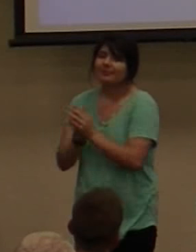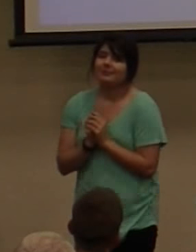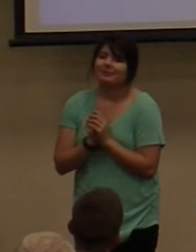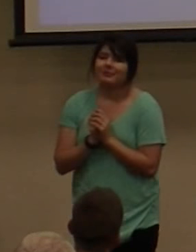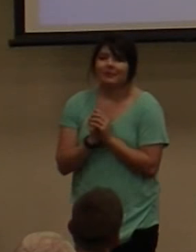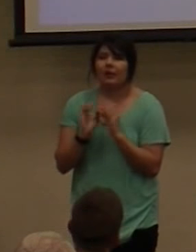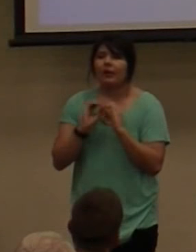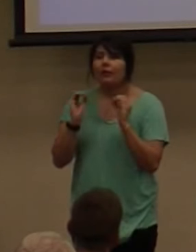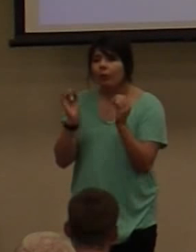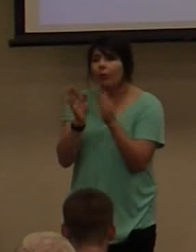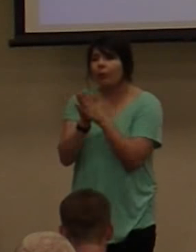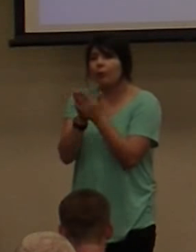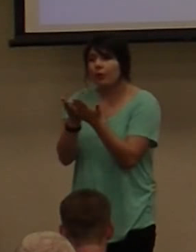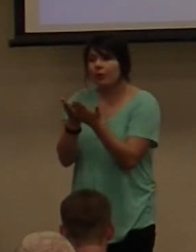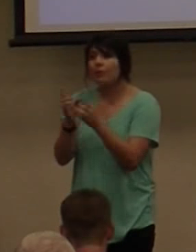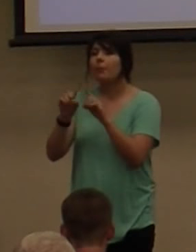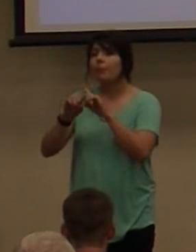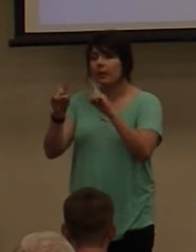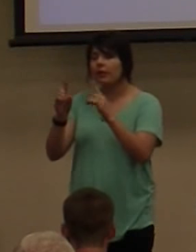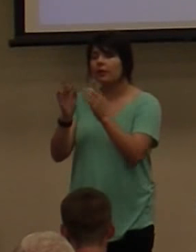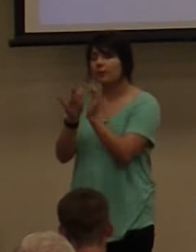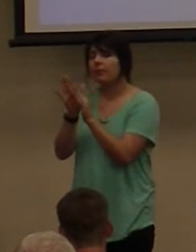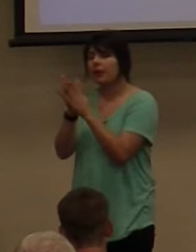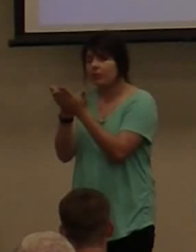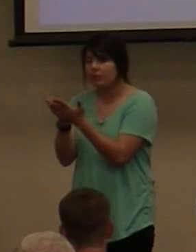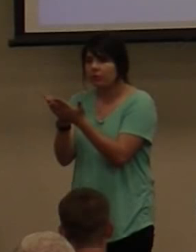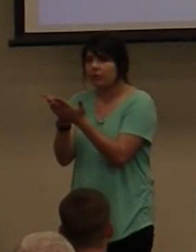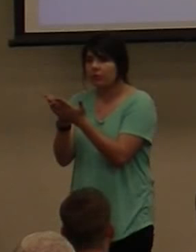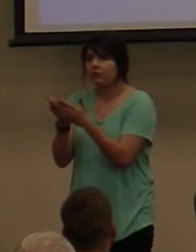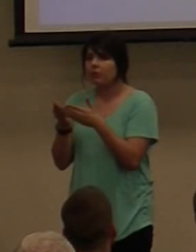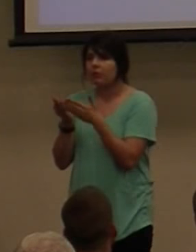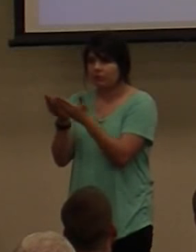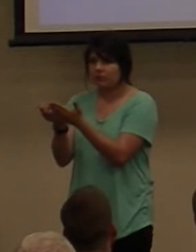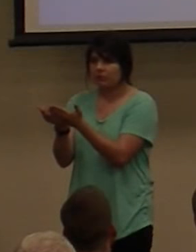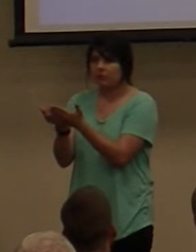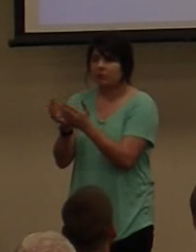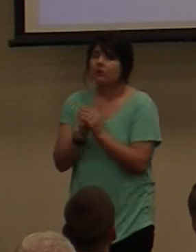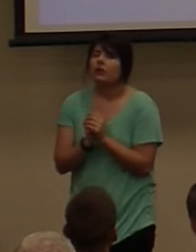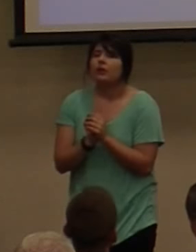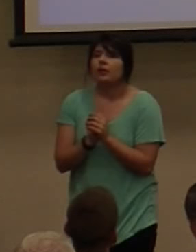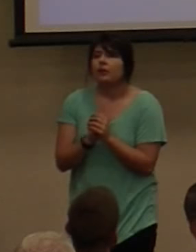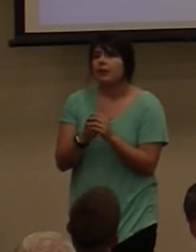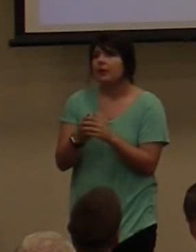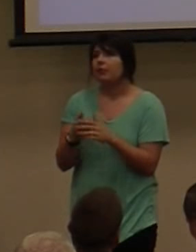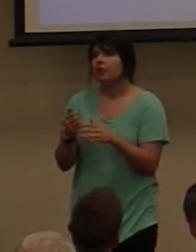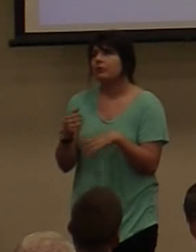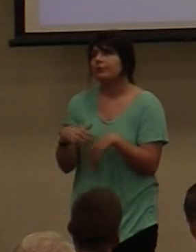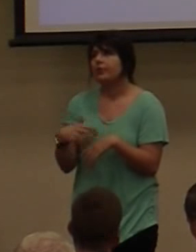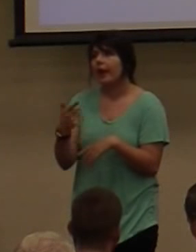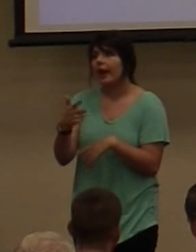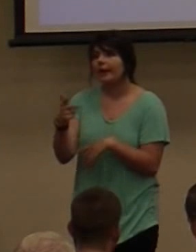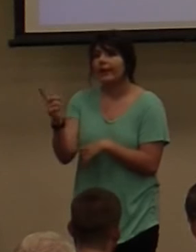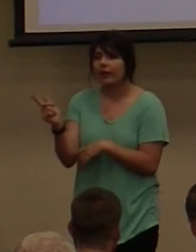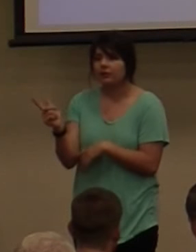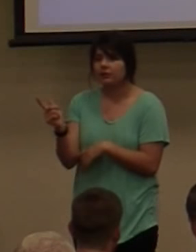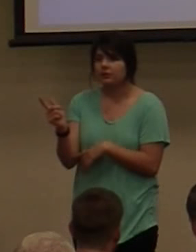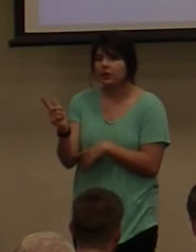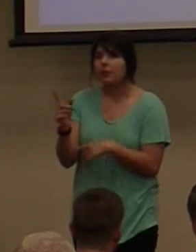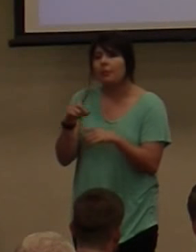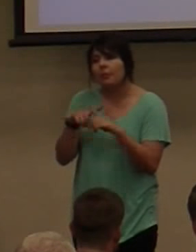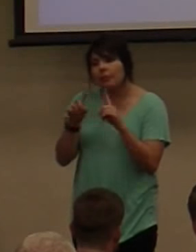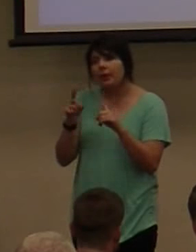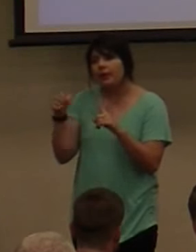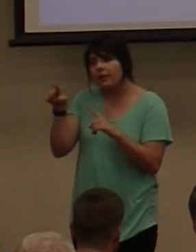No book but the Bible. They may be armed rebels of some kind or another, but they need the